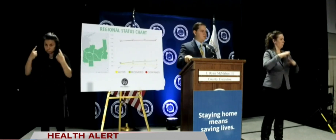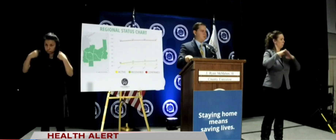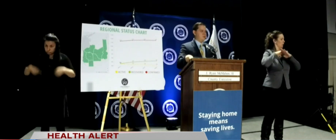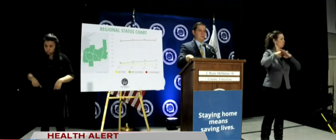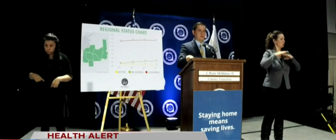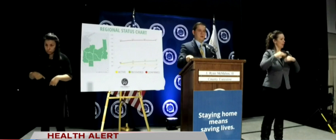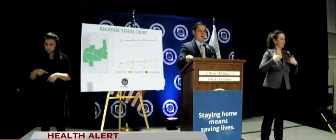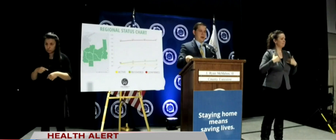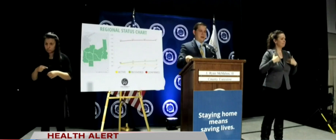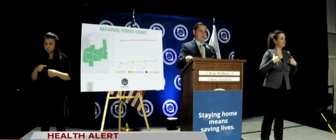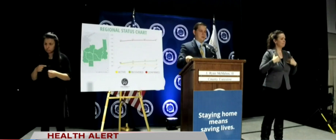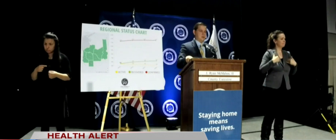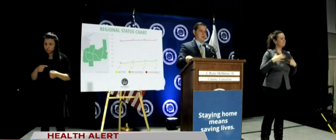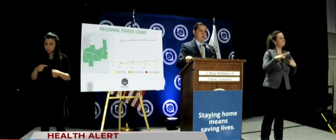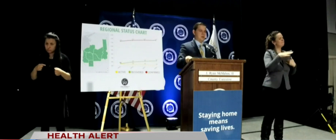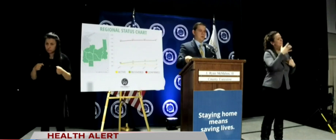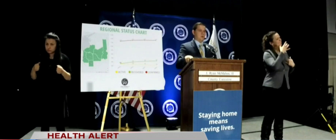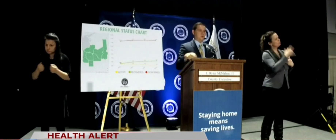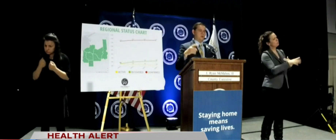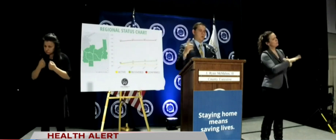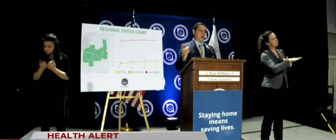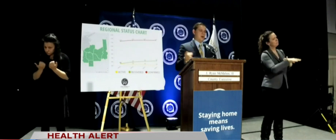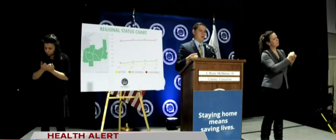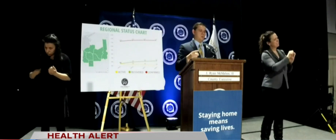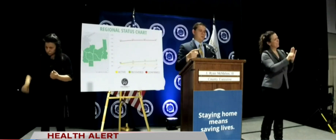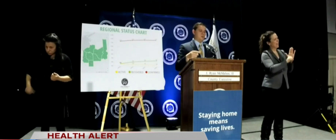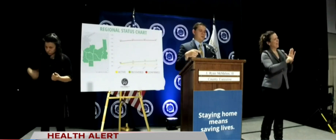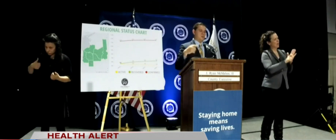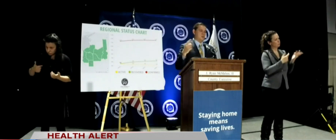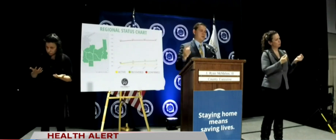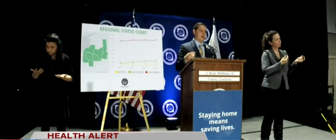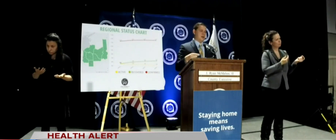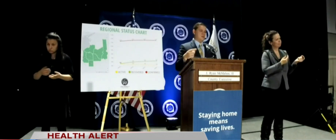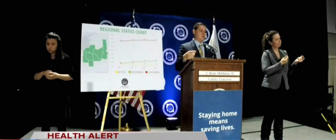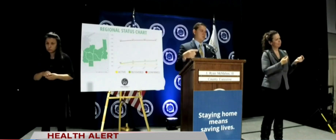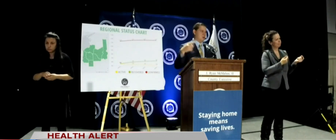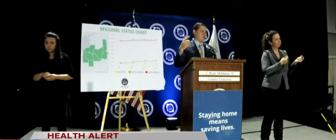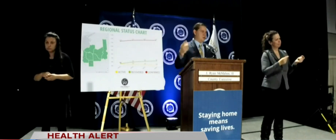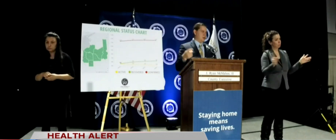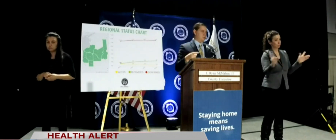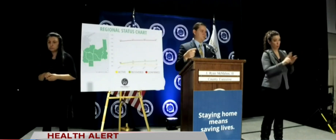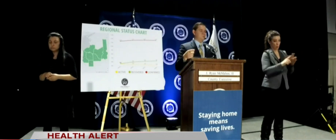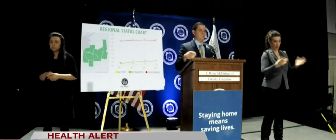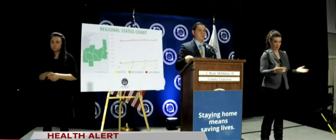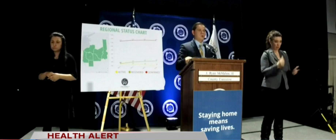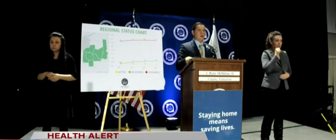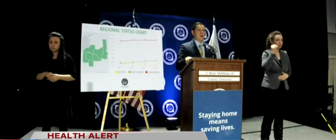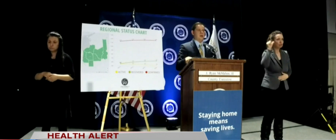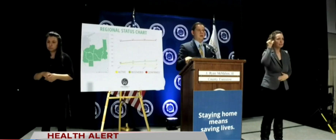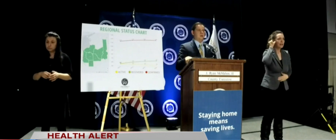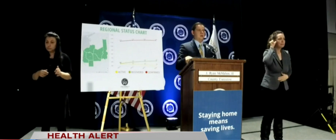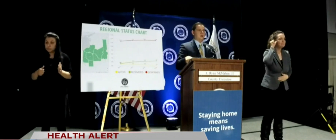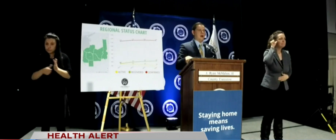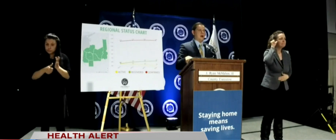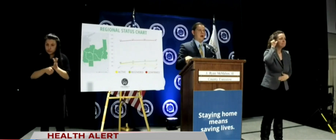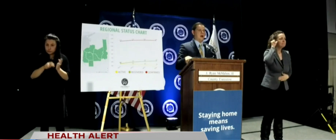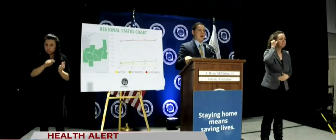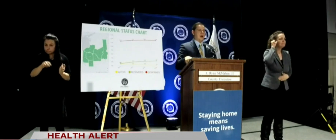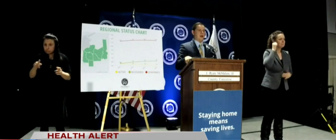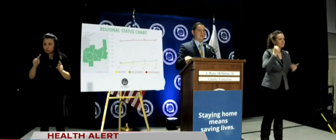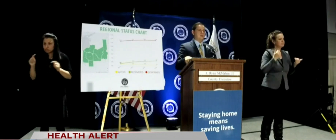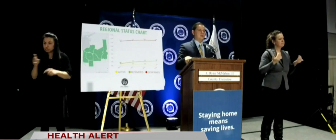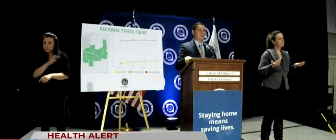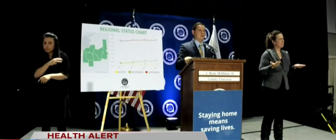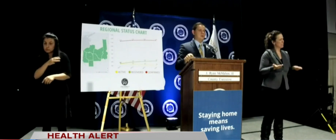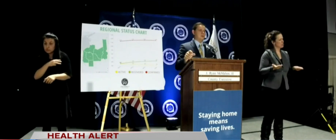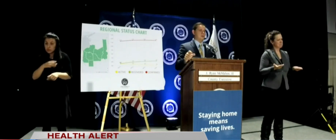today. I haven't been told if they are or not. And they were doing a random statistical analysis throughout the state. And